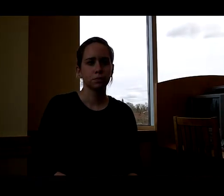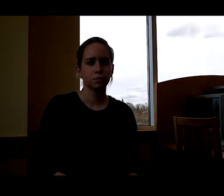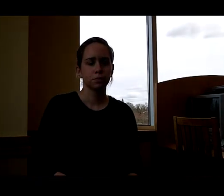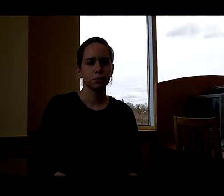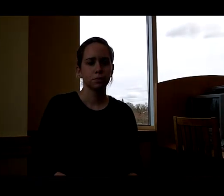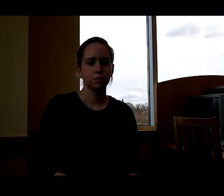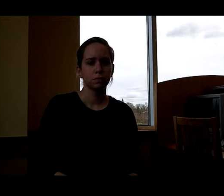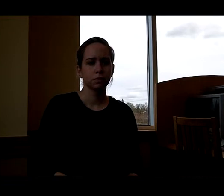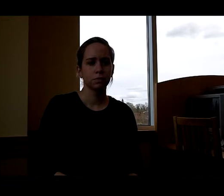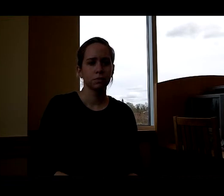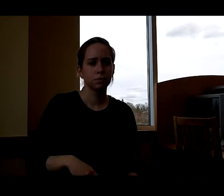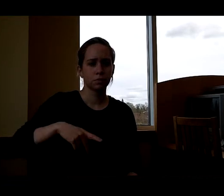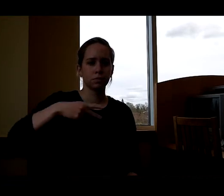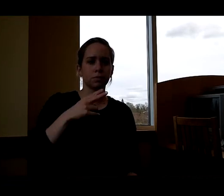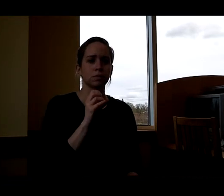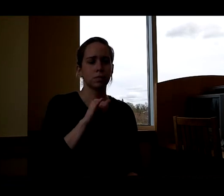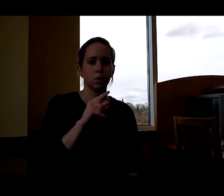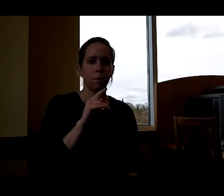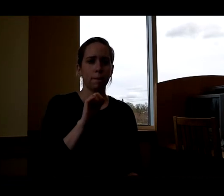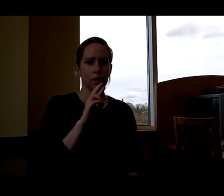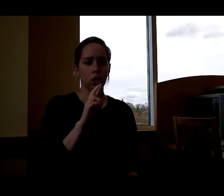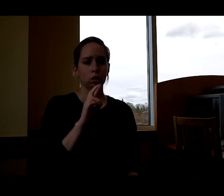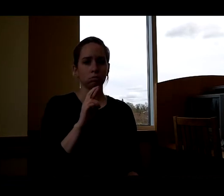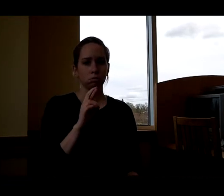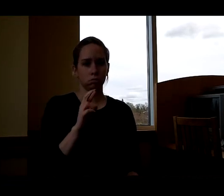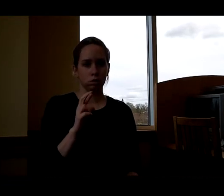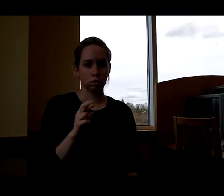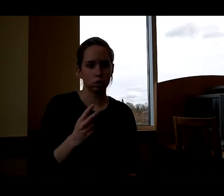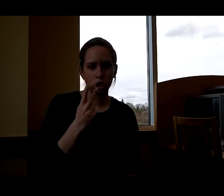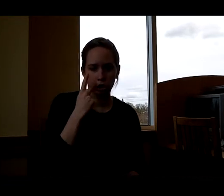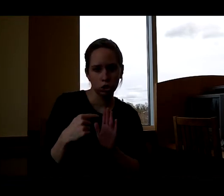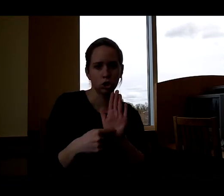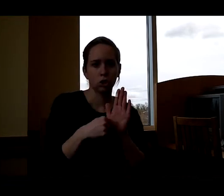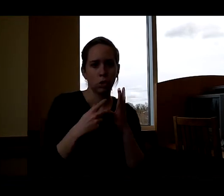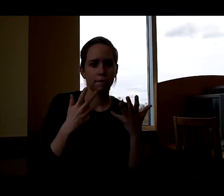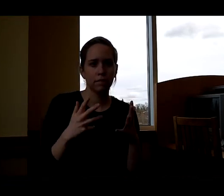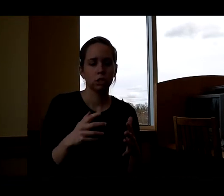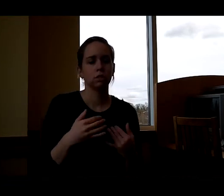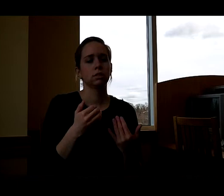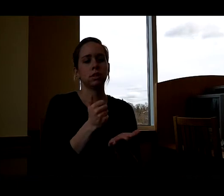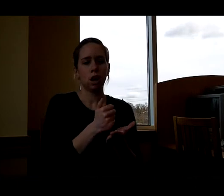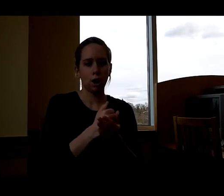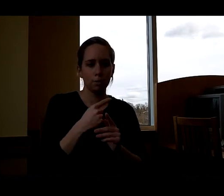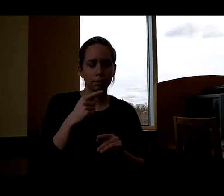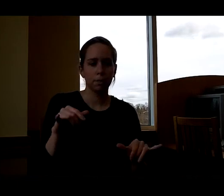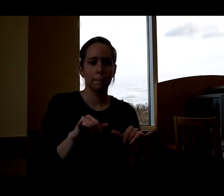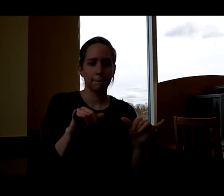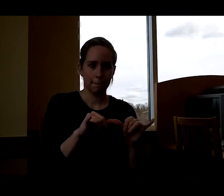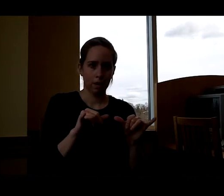Here we go. Psychrometer. That's what I just showed you. Tool used to measure relative humidity. It's composed of a